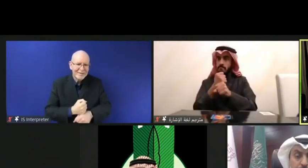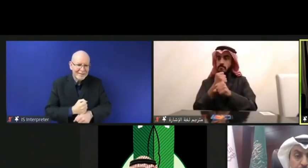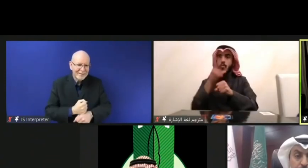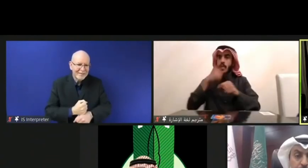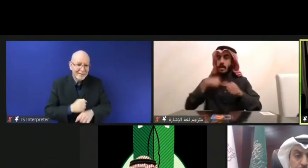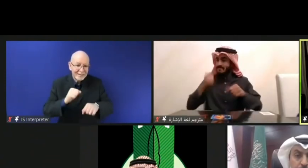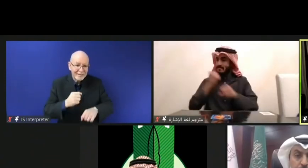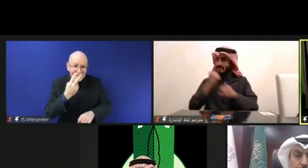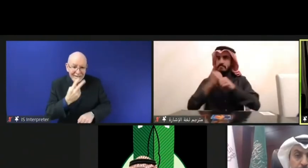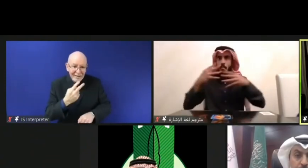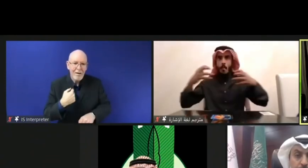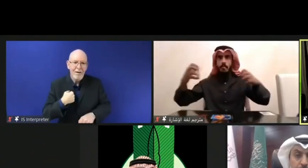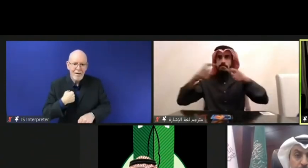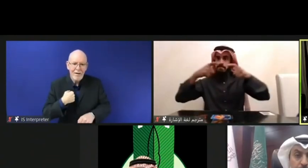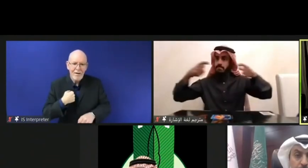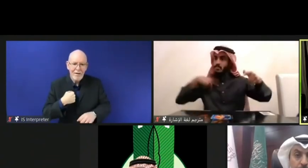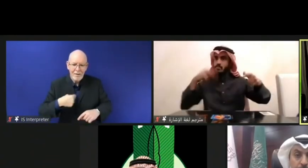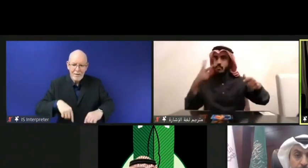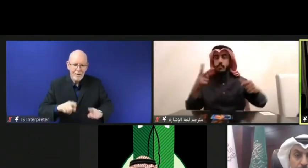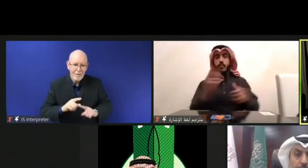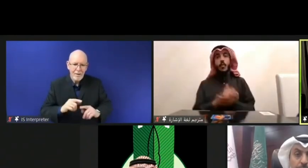We work very closely with Dr. Hisham,